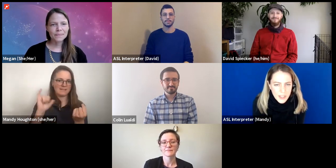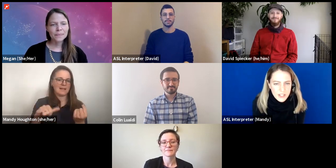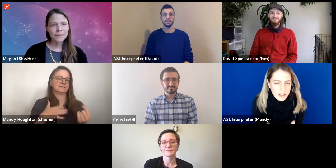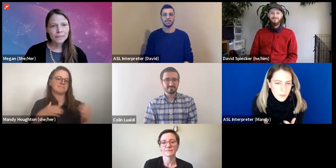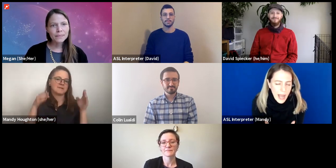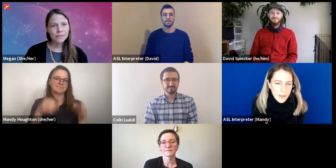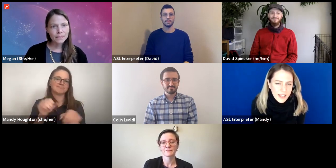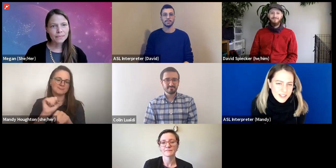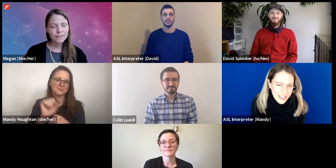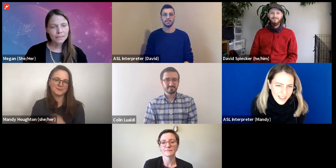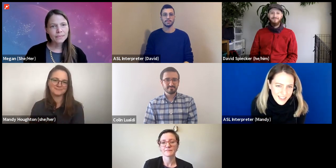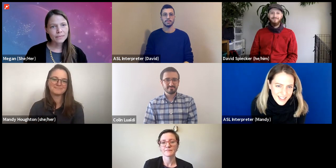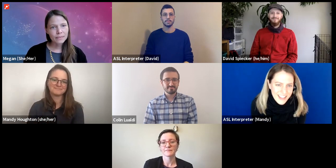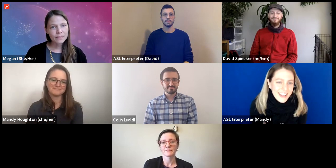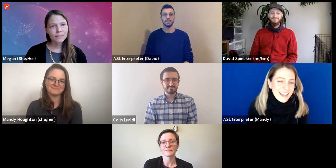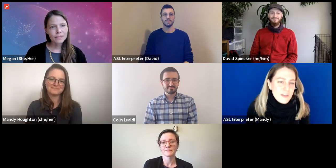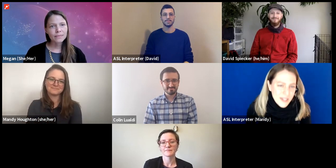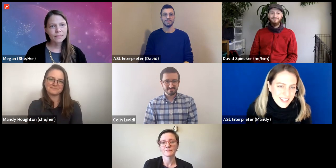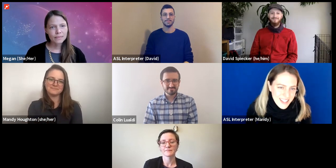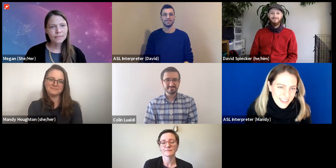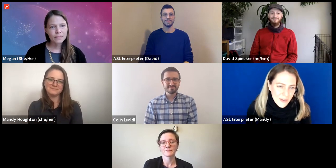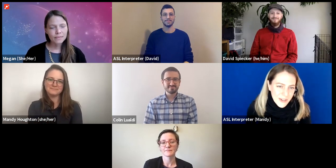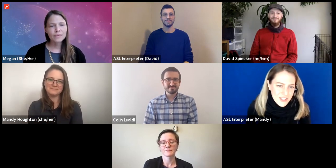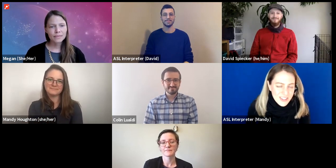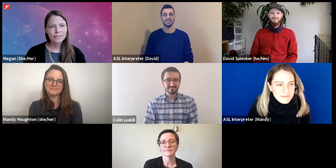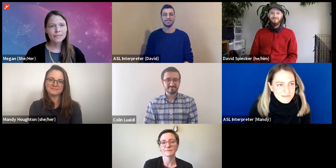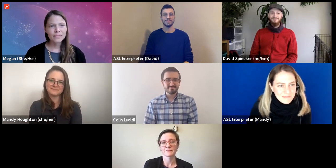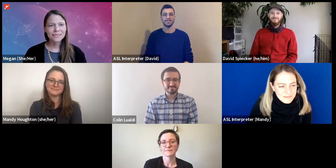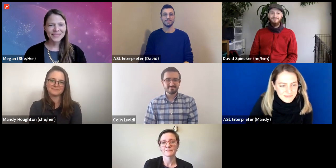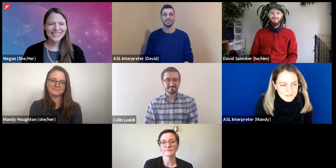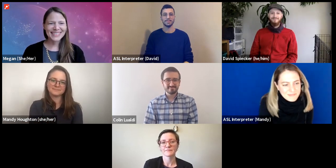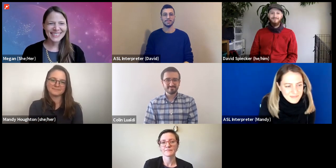how we can articulate this in American Sign Language.